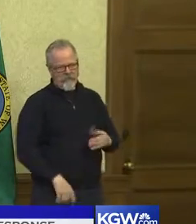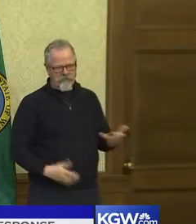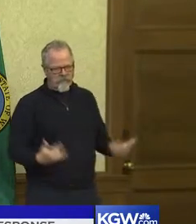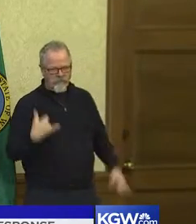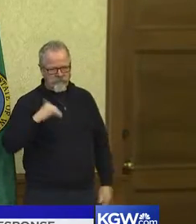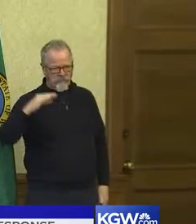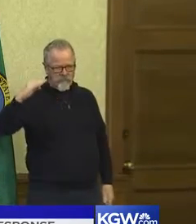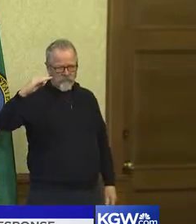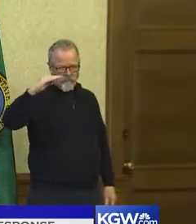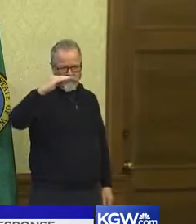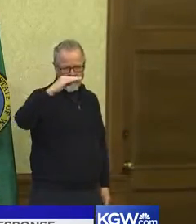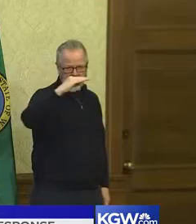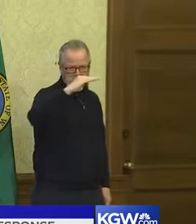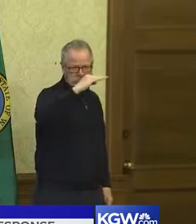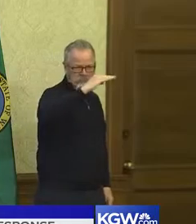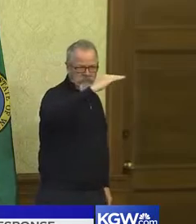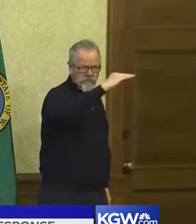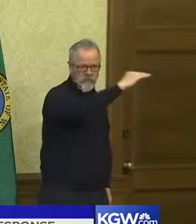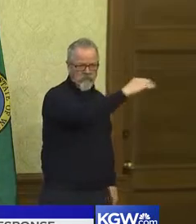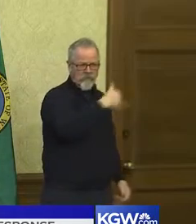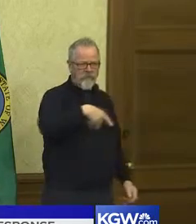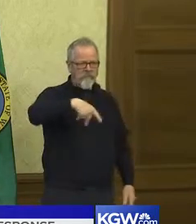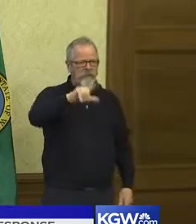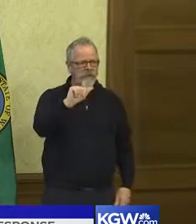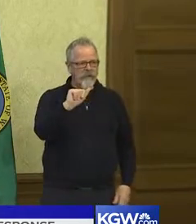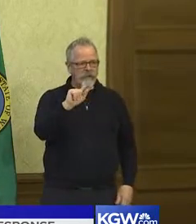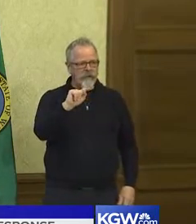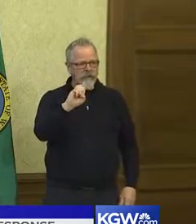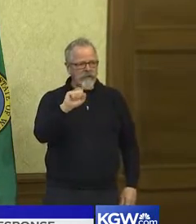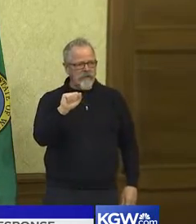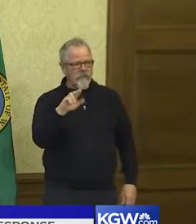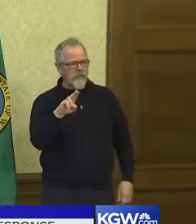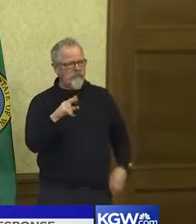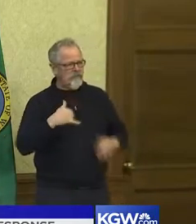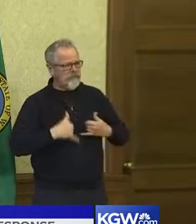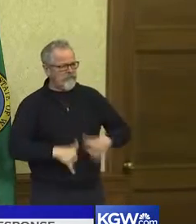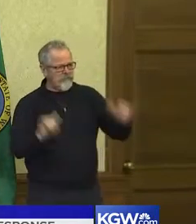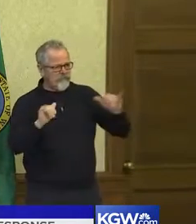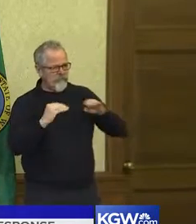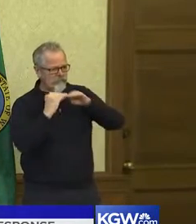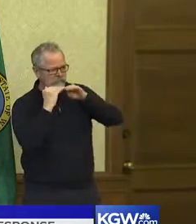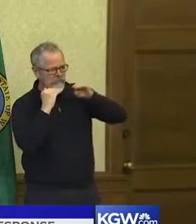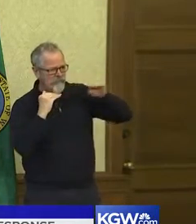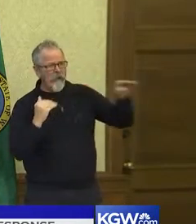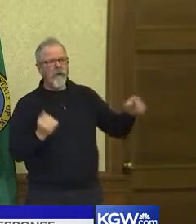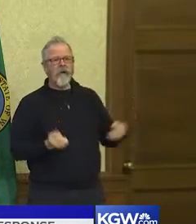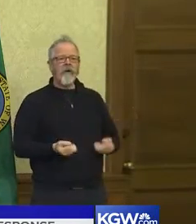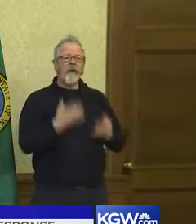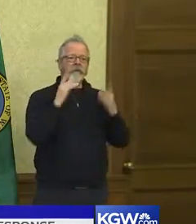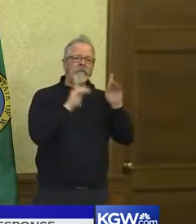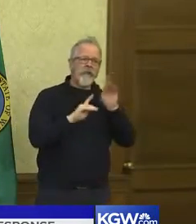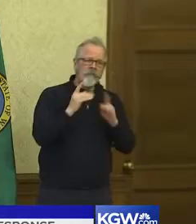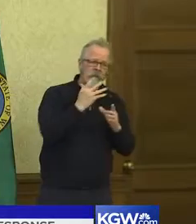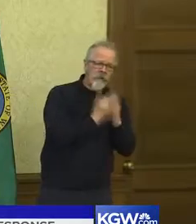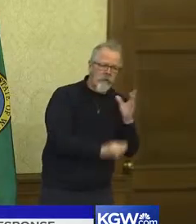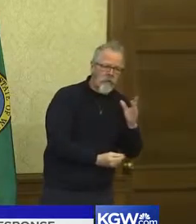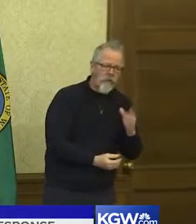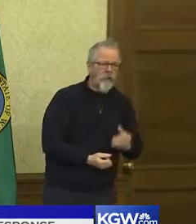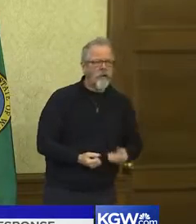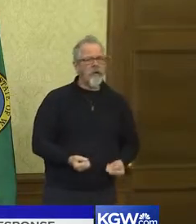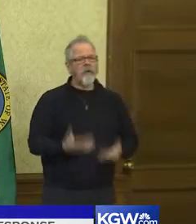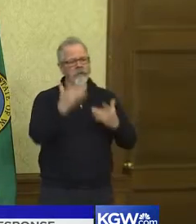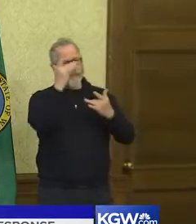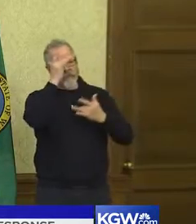COVID-like symptoms. So even under the president's guidance, we would not be able today to move forward through what they